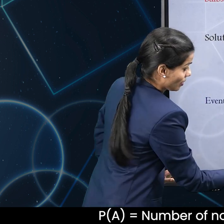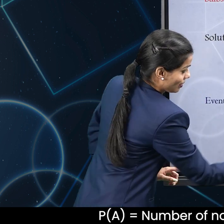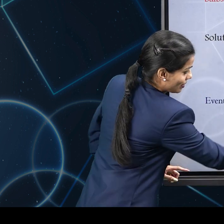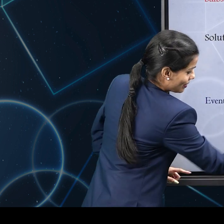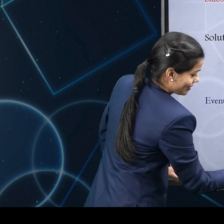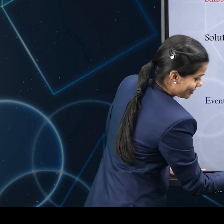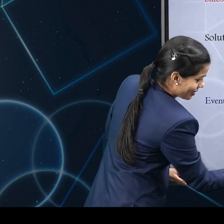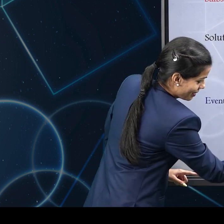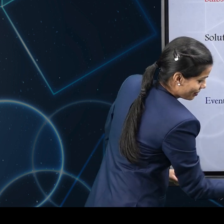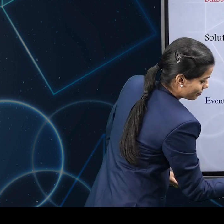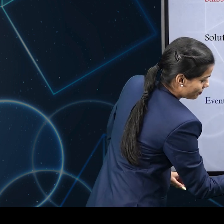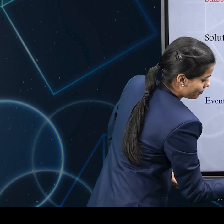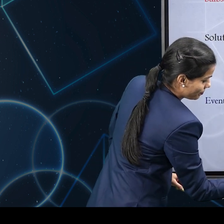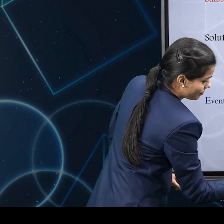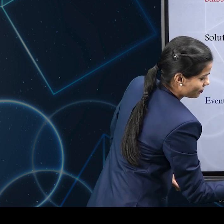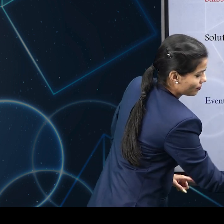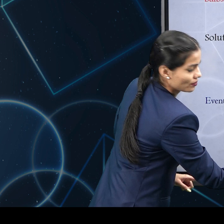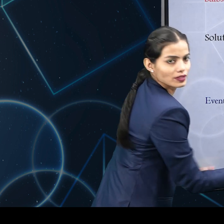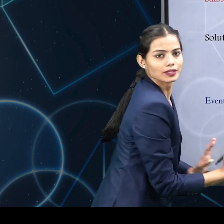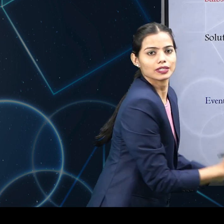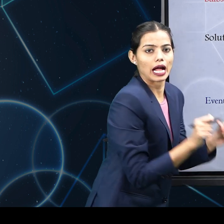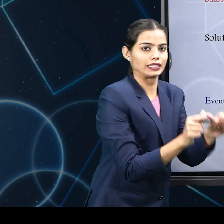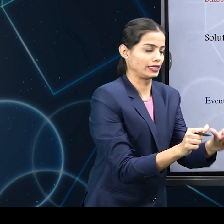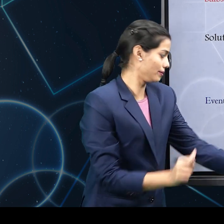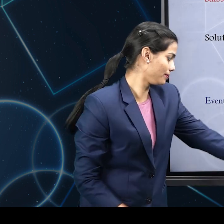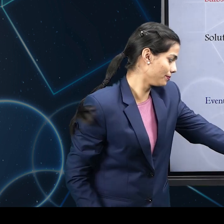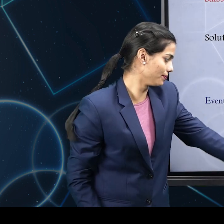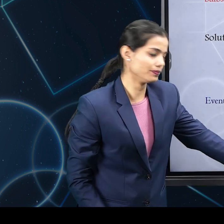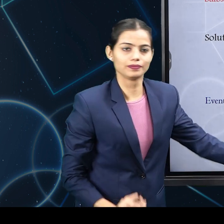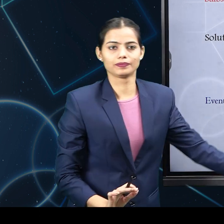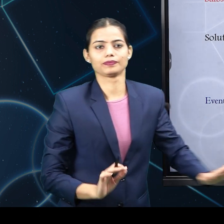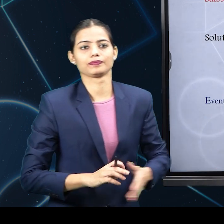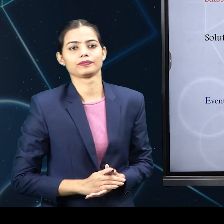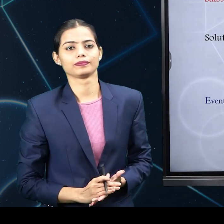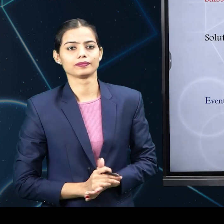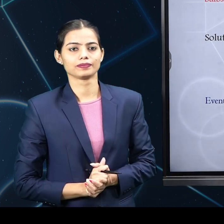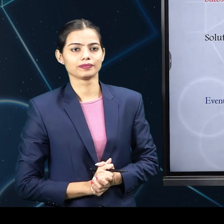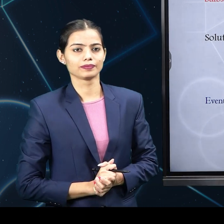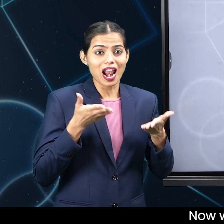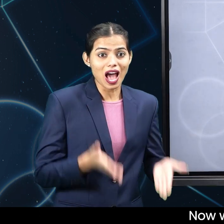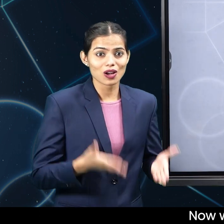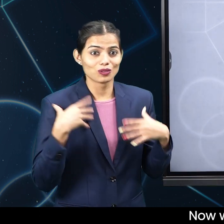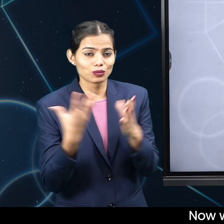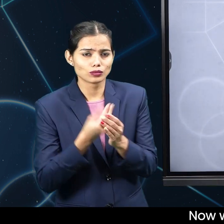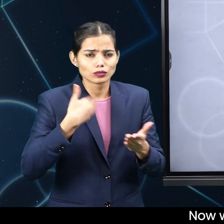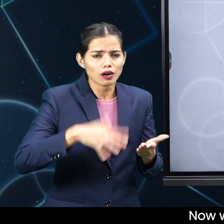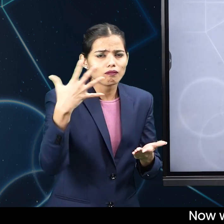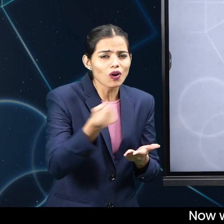P of A is equal to 16 by 20 is equal to 4 by 5. Now we will get familiar